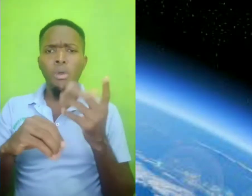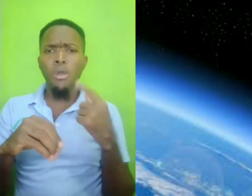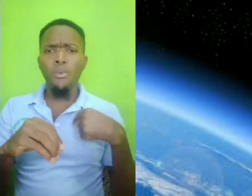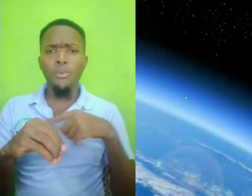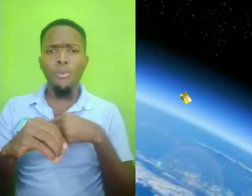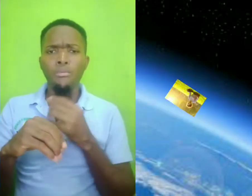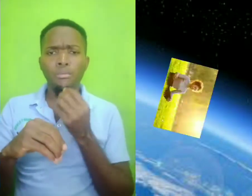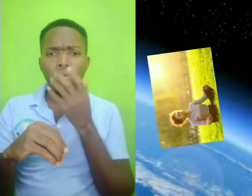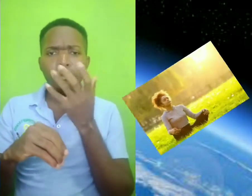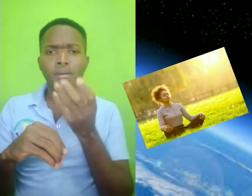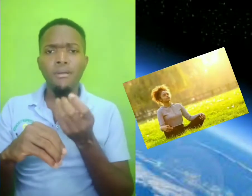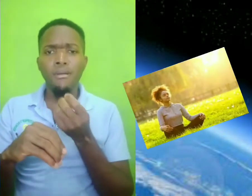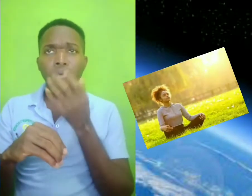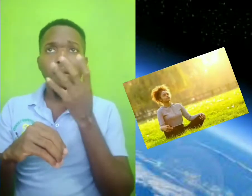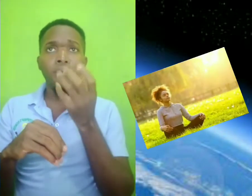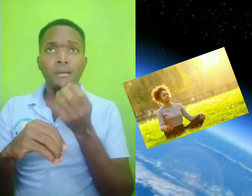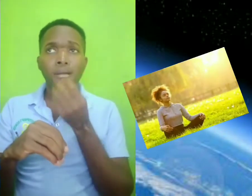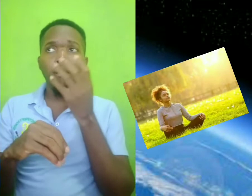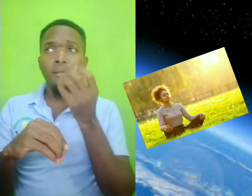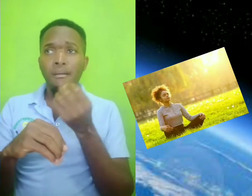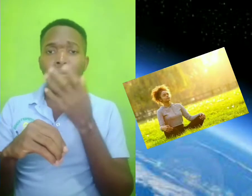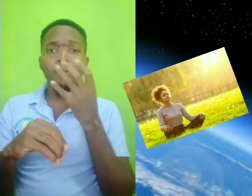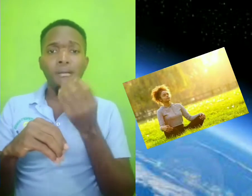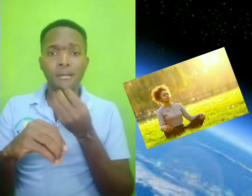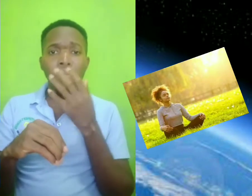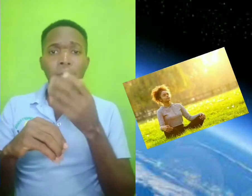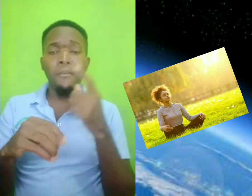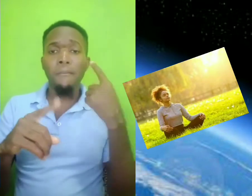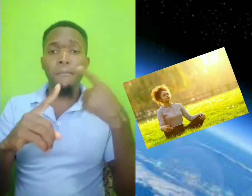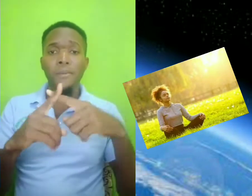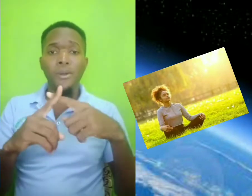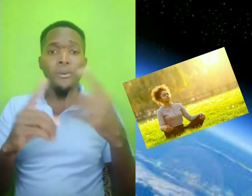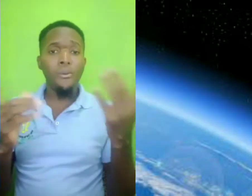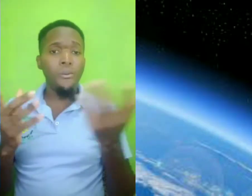In the atmosphere, it keeps us warm